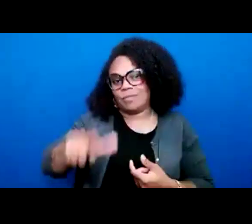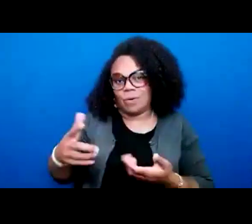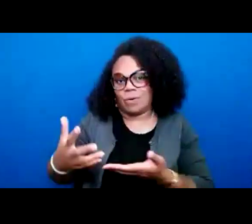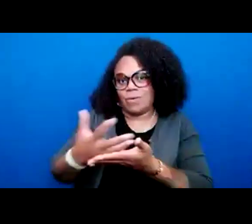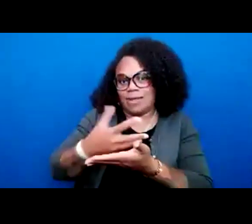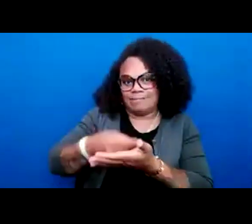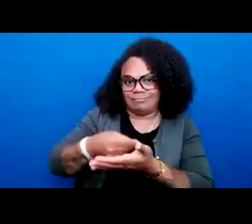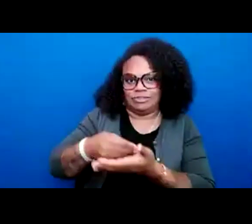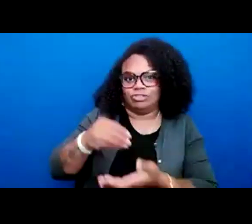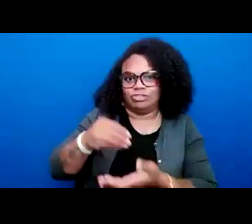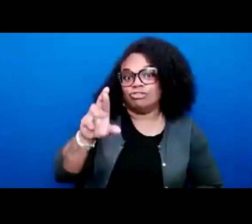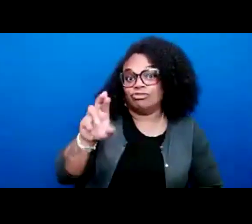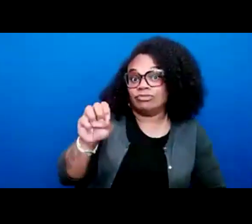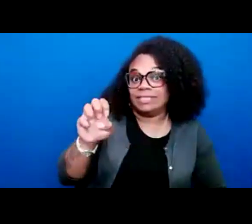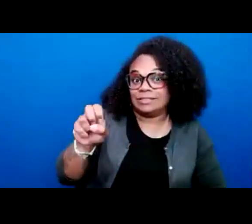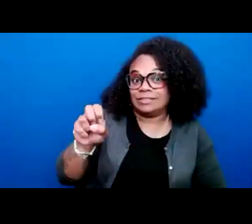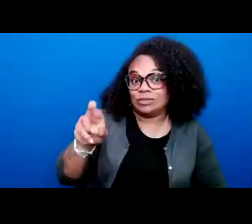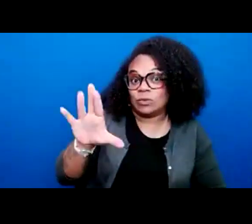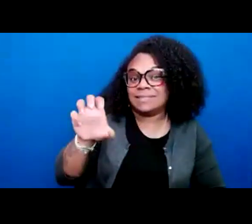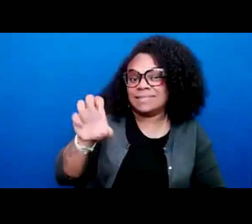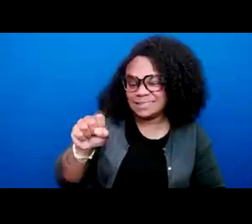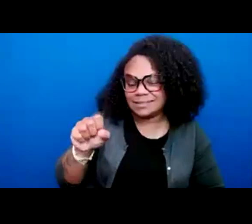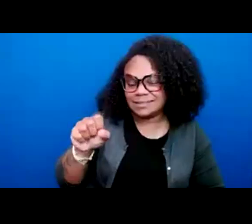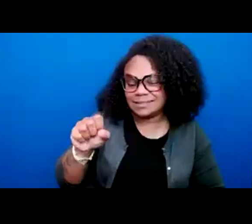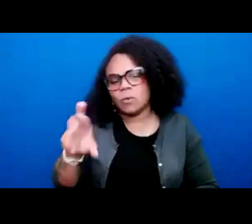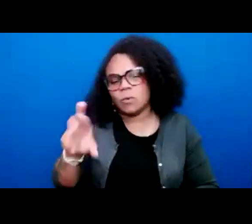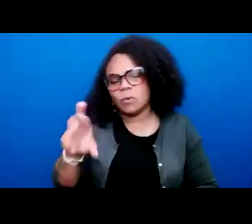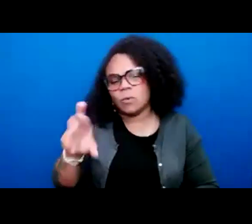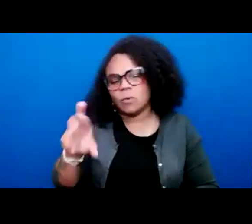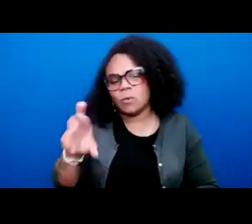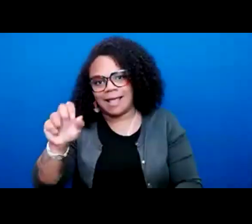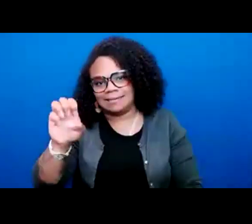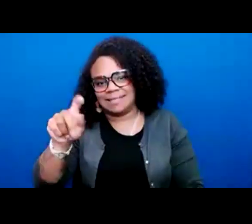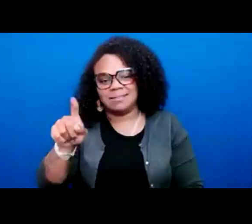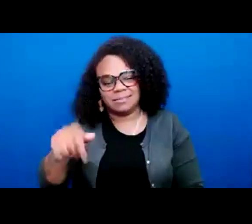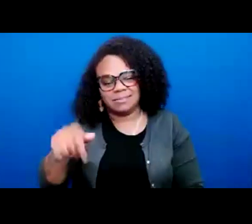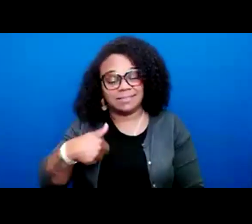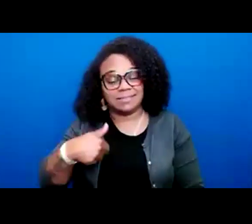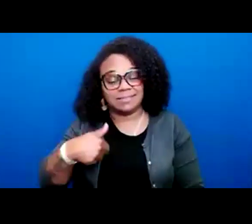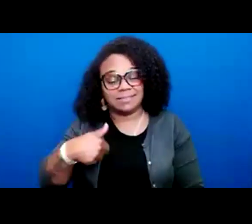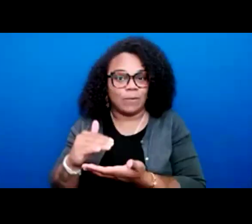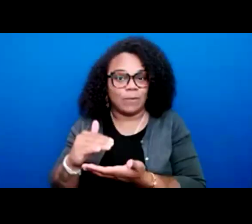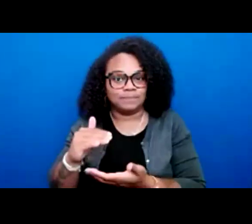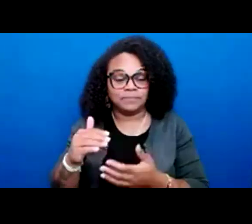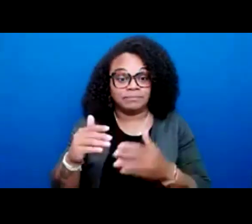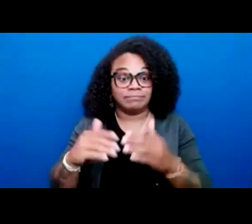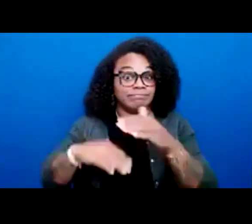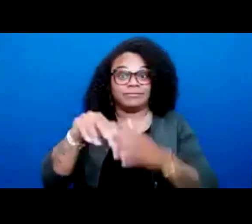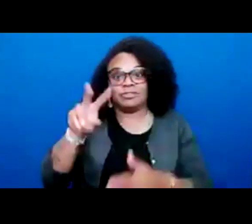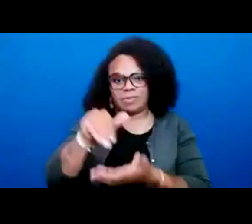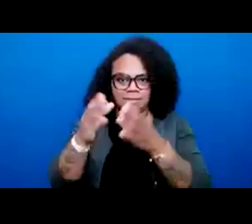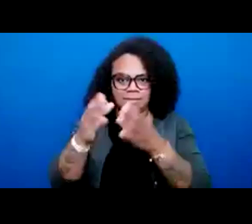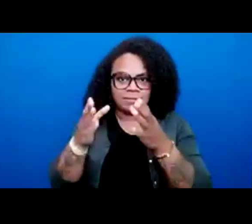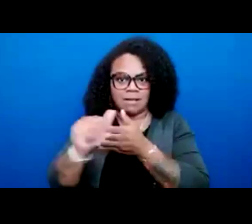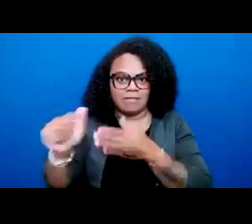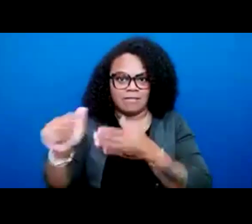here. And so the limit for assets is $2,000 for a single person